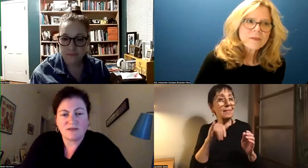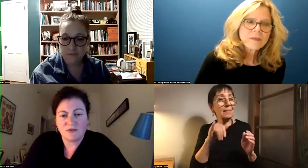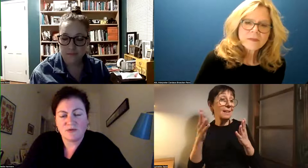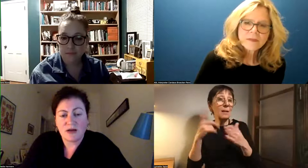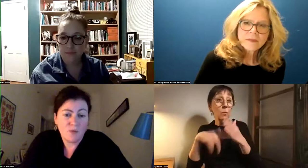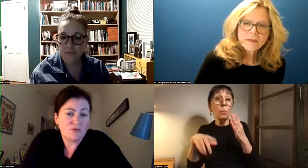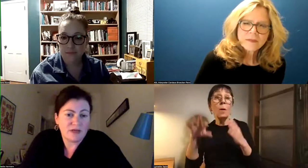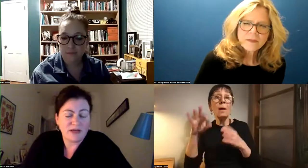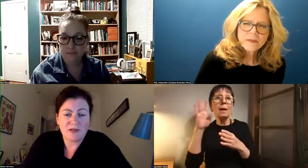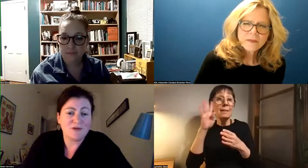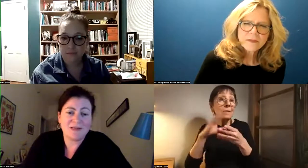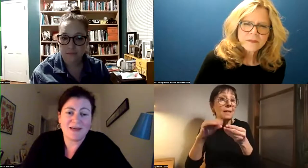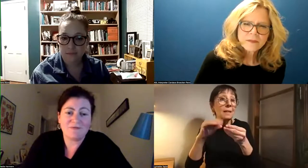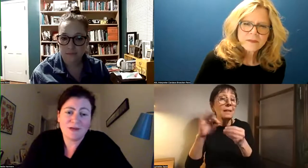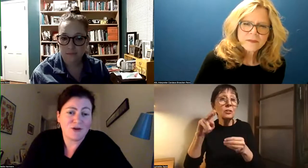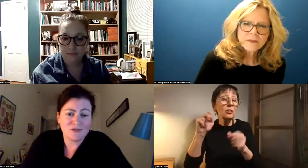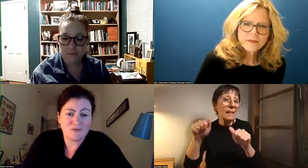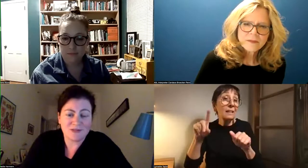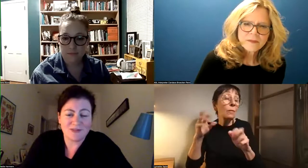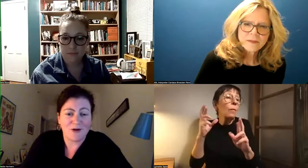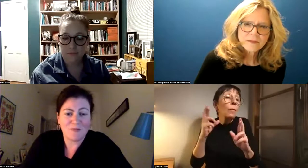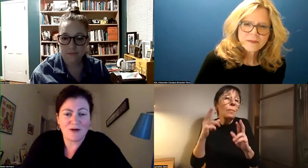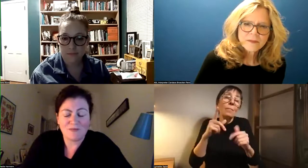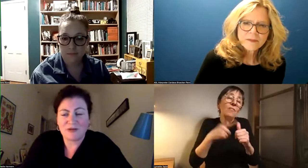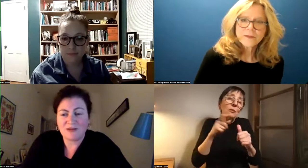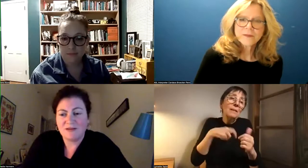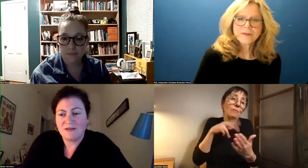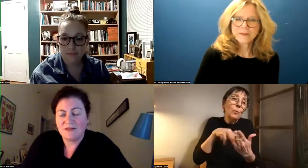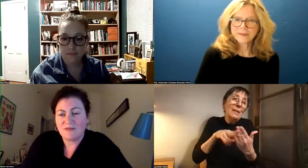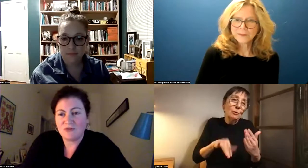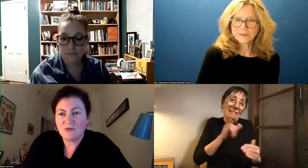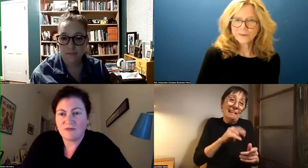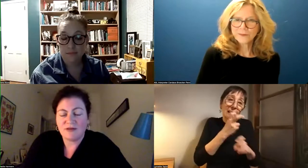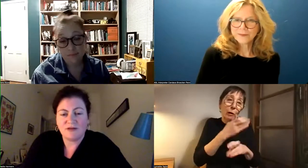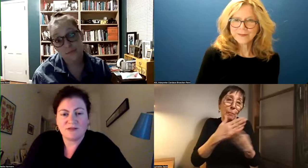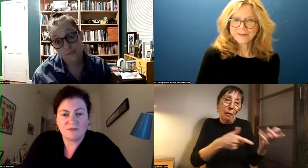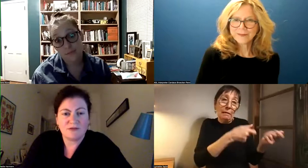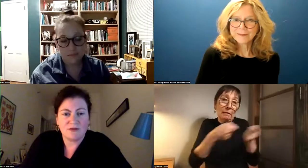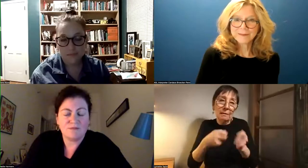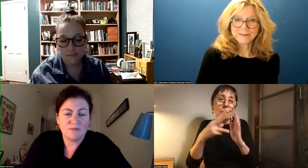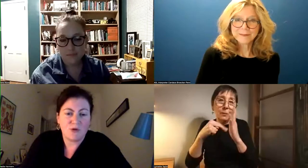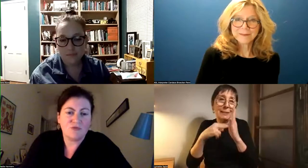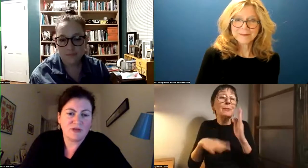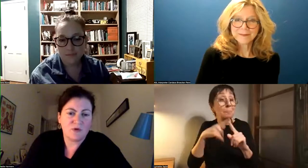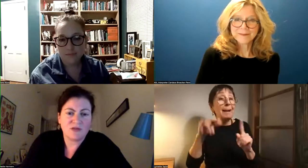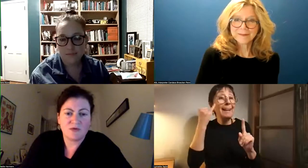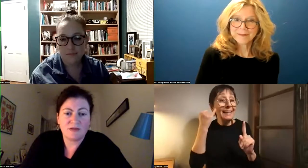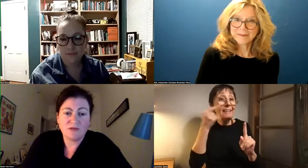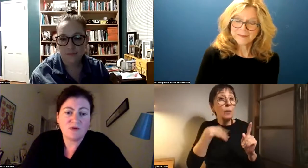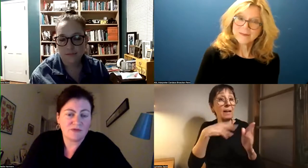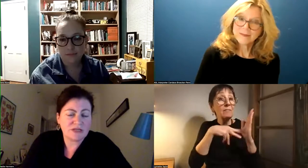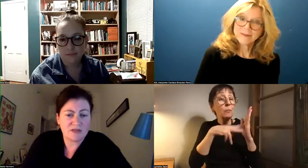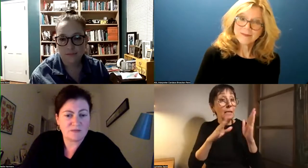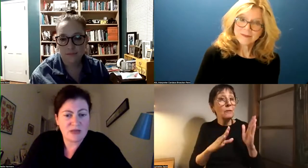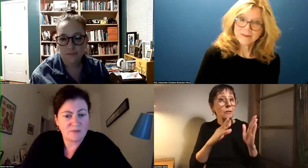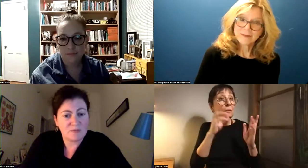can do, hopefully. I mean, you need to have readers, which is the hard part, but if you do have readers, that the hopefully what you can do